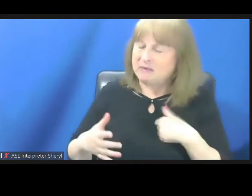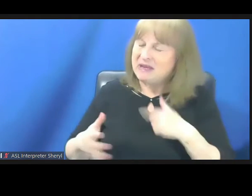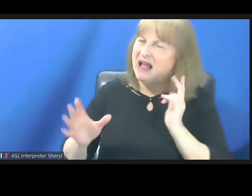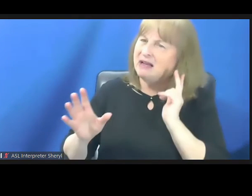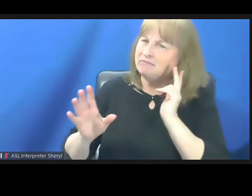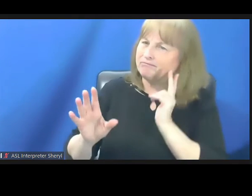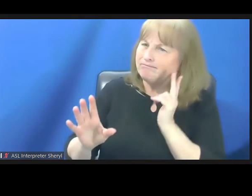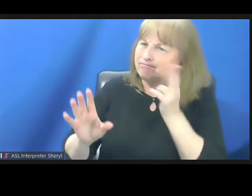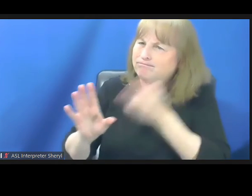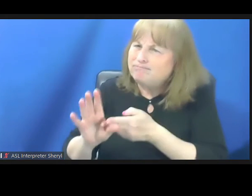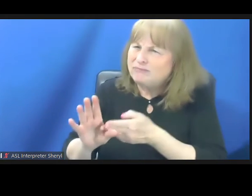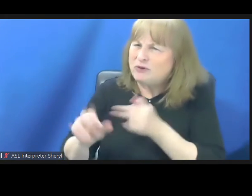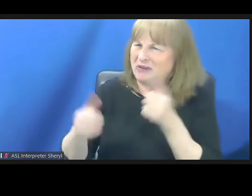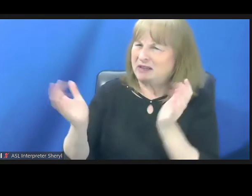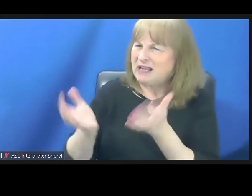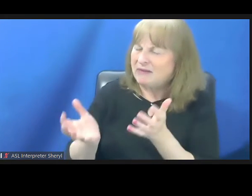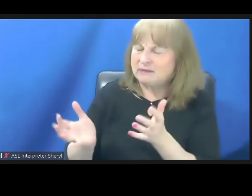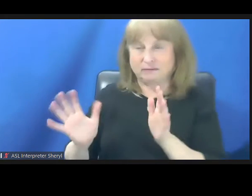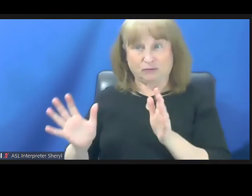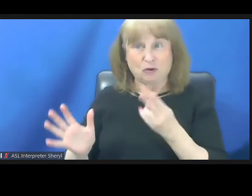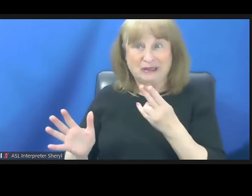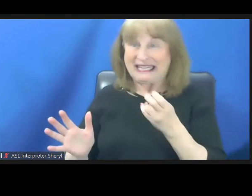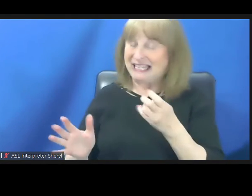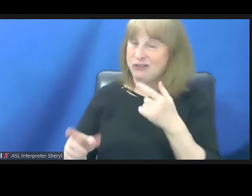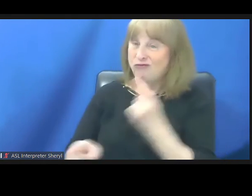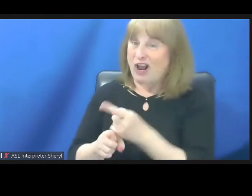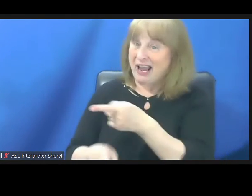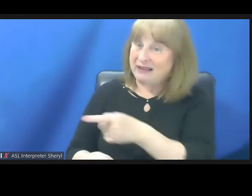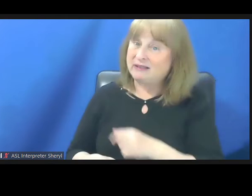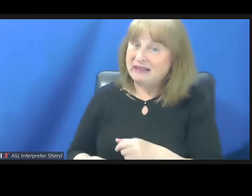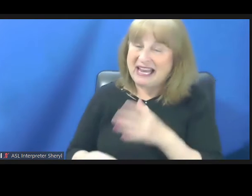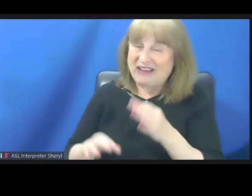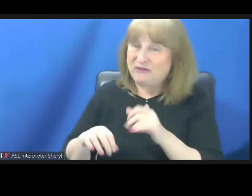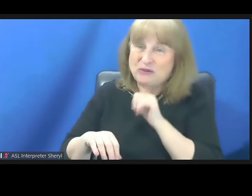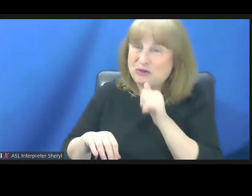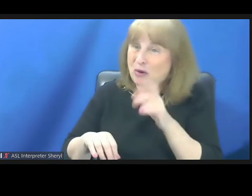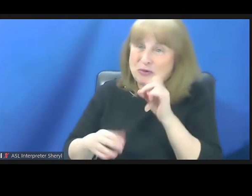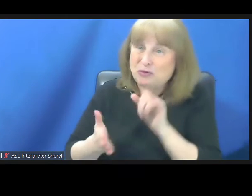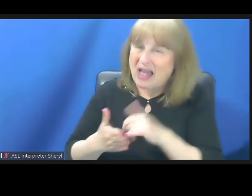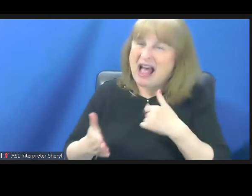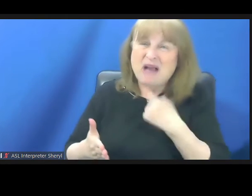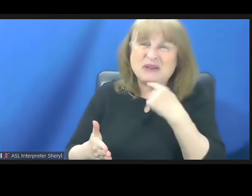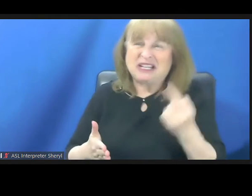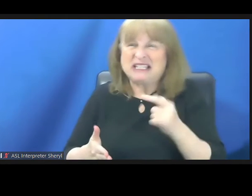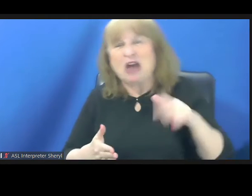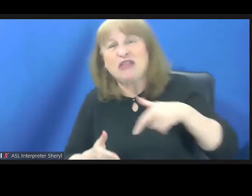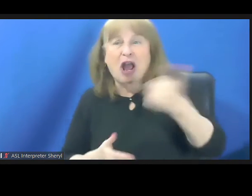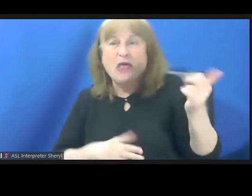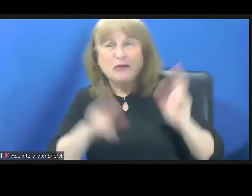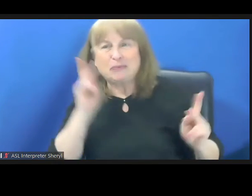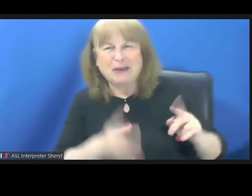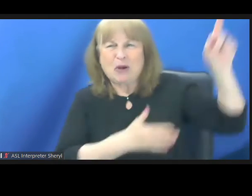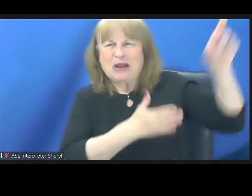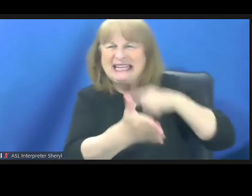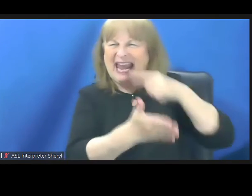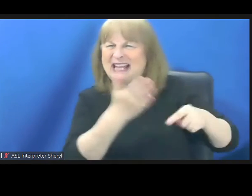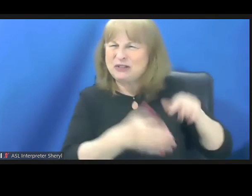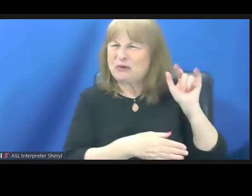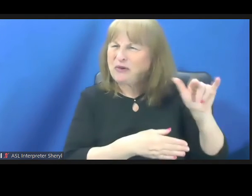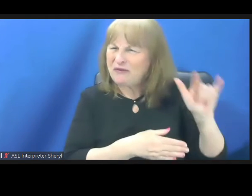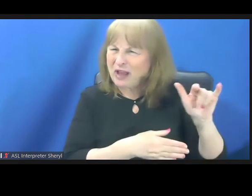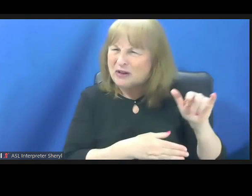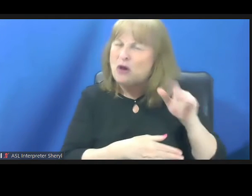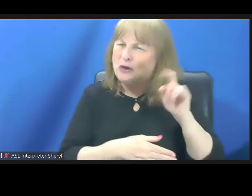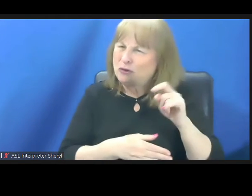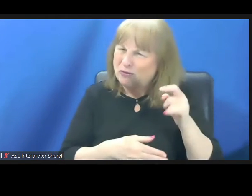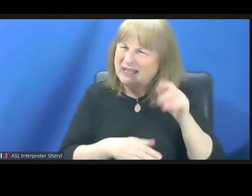started to get into the conversation. And I said, you know, he's right. You know, if you don't do that, I'm going to tell the rest of us to cancel our flight. You need to get